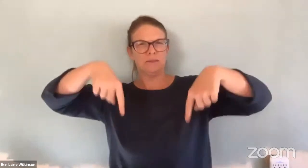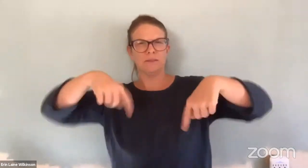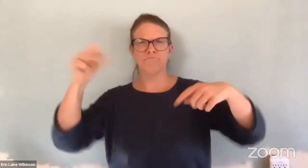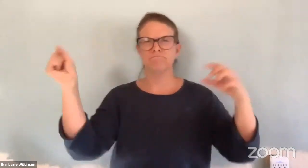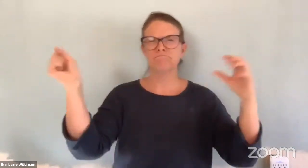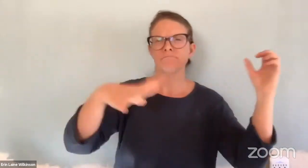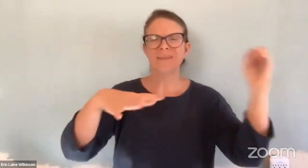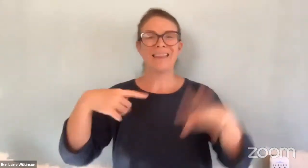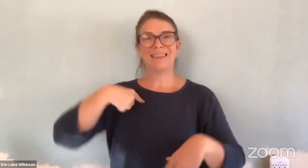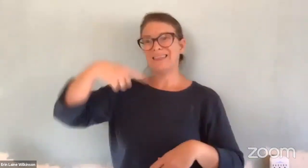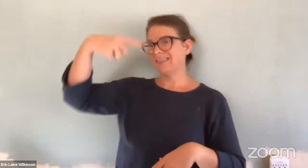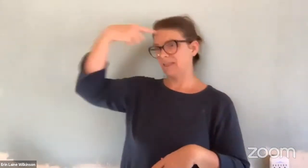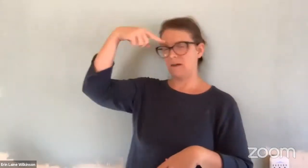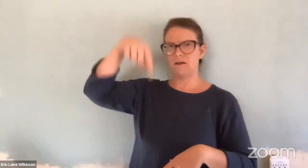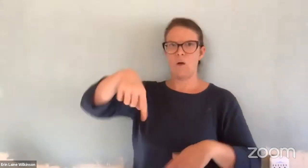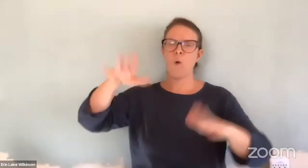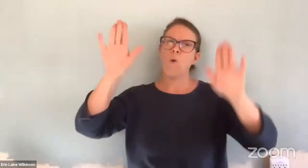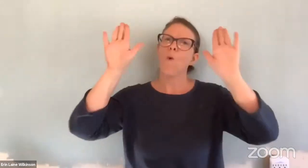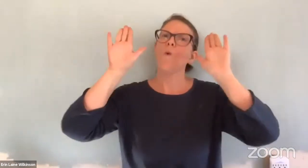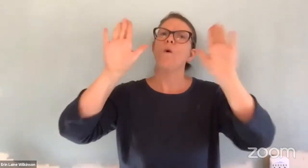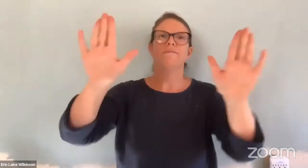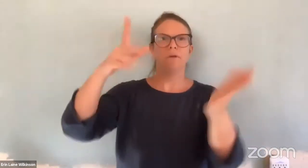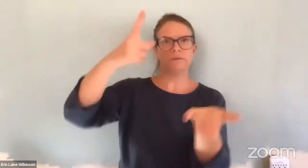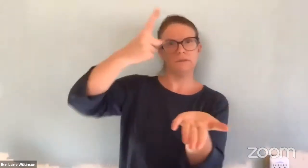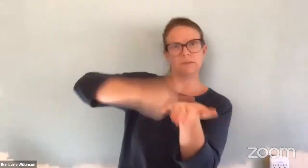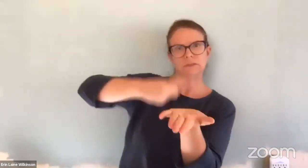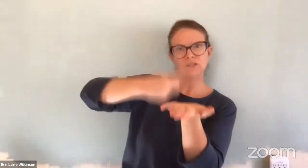what exactly are the criteria we're using for this?